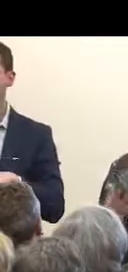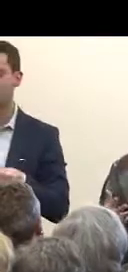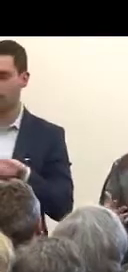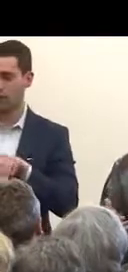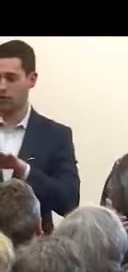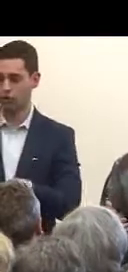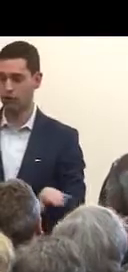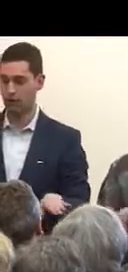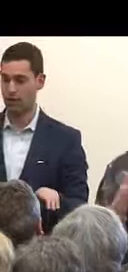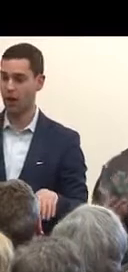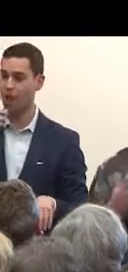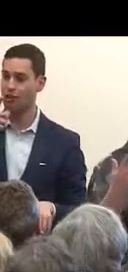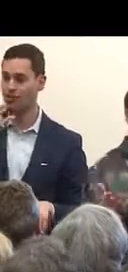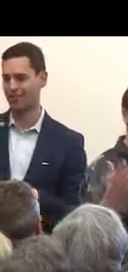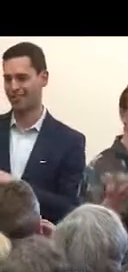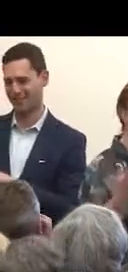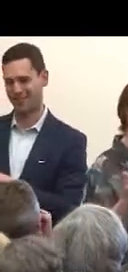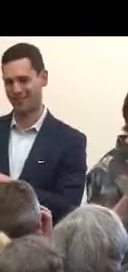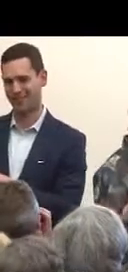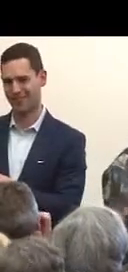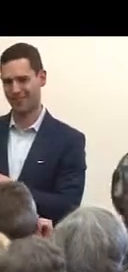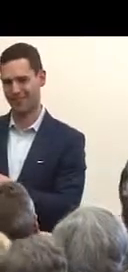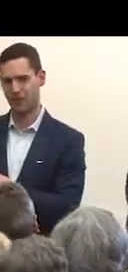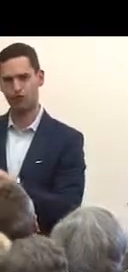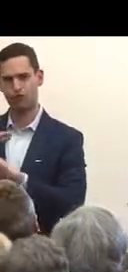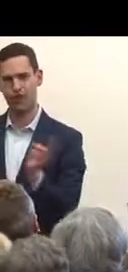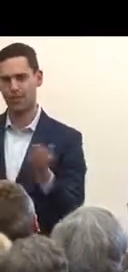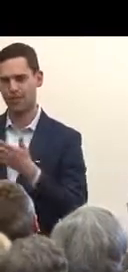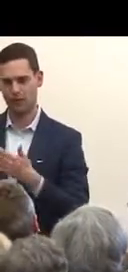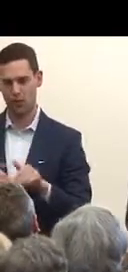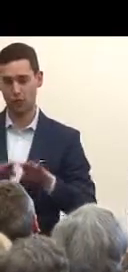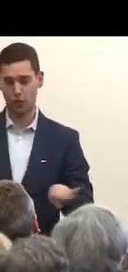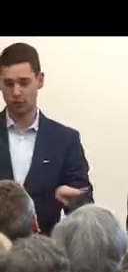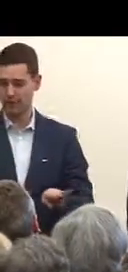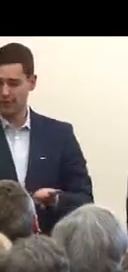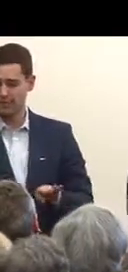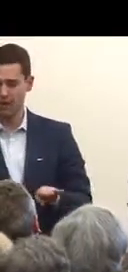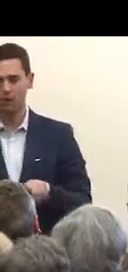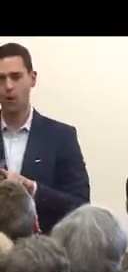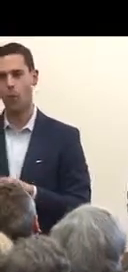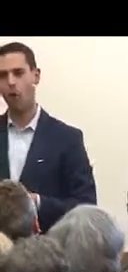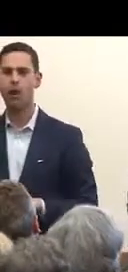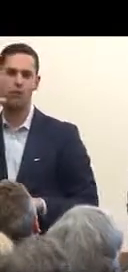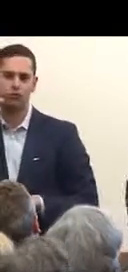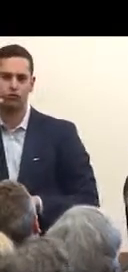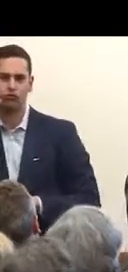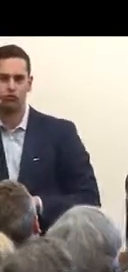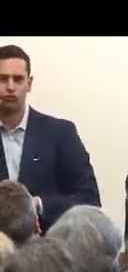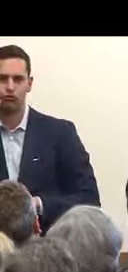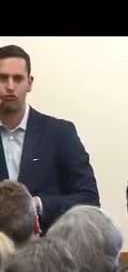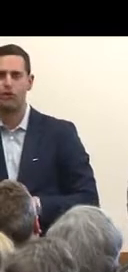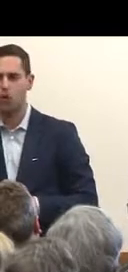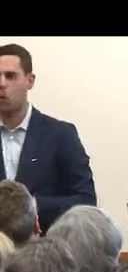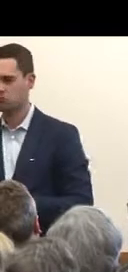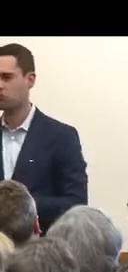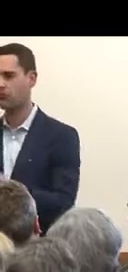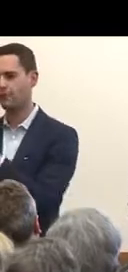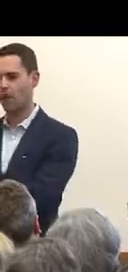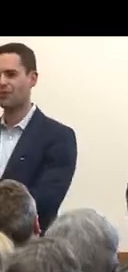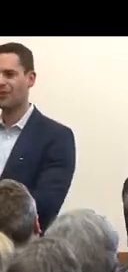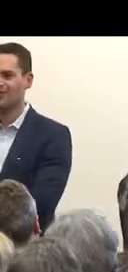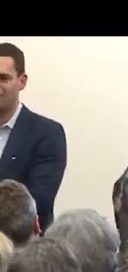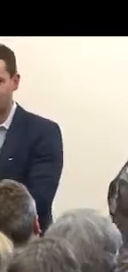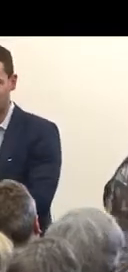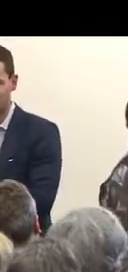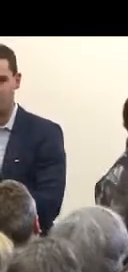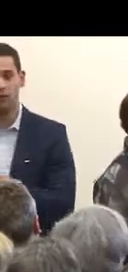children's lunch are ready, because the verb doesn't care about the number of the possessor. So maybe we're not looking